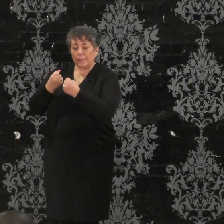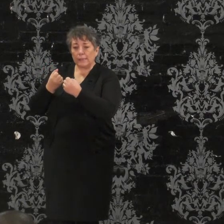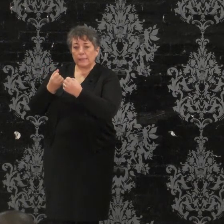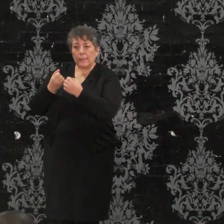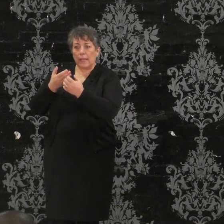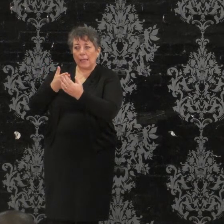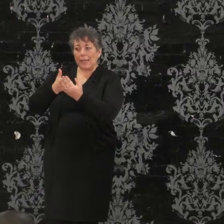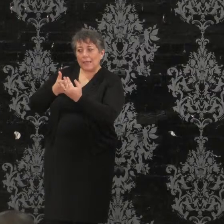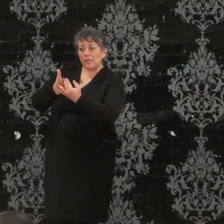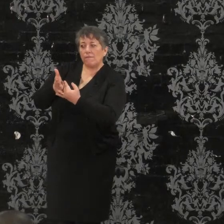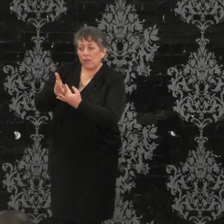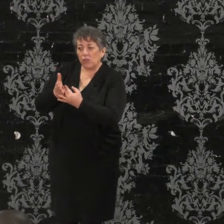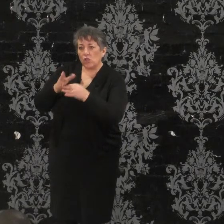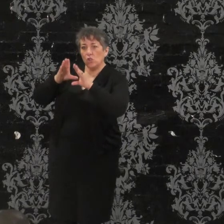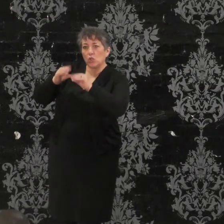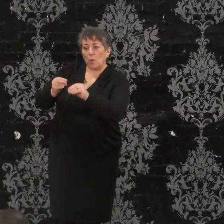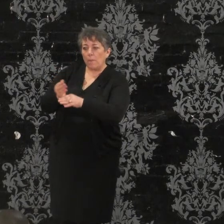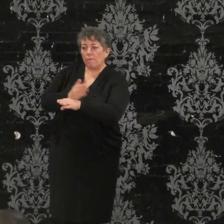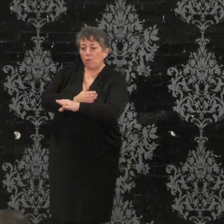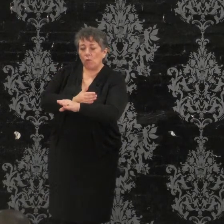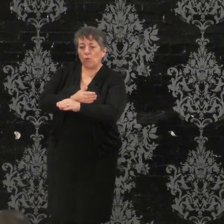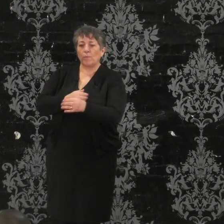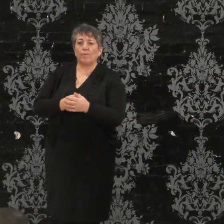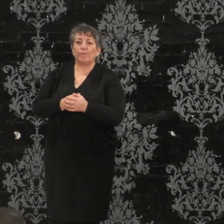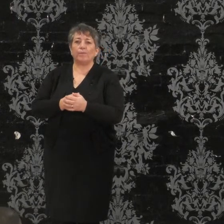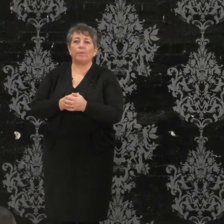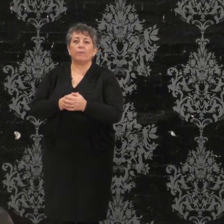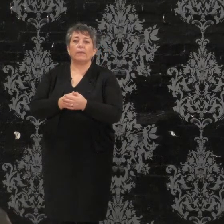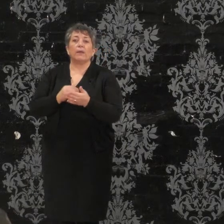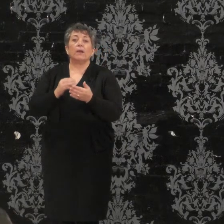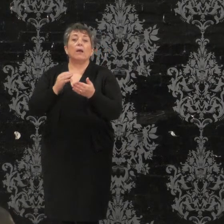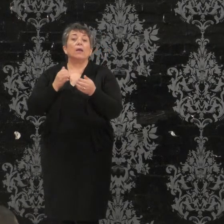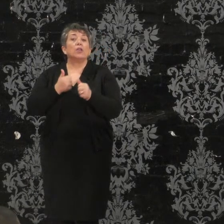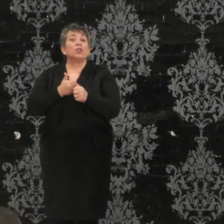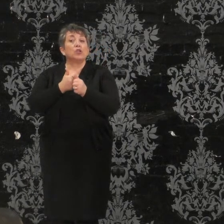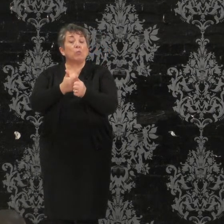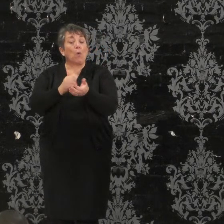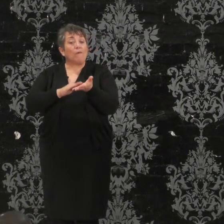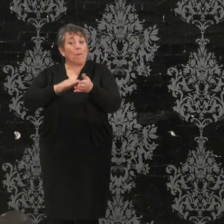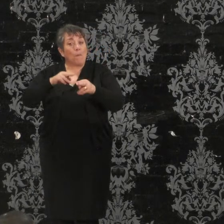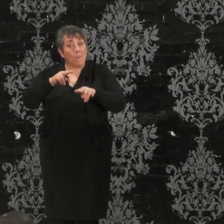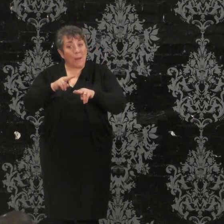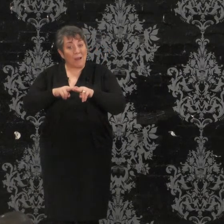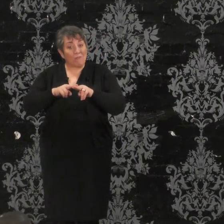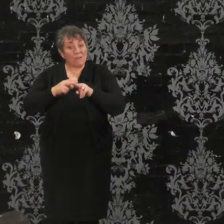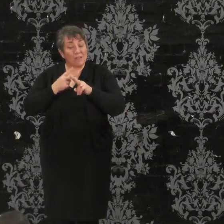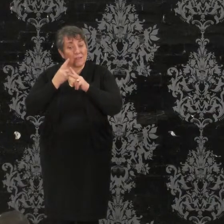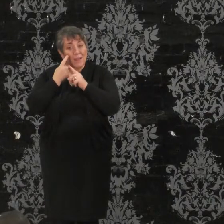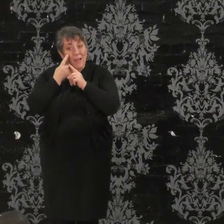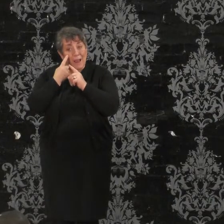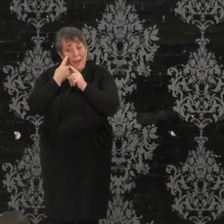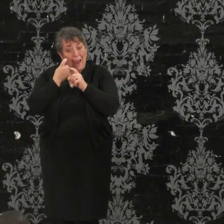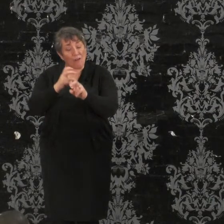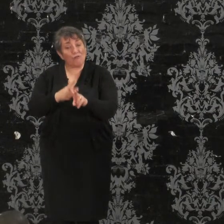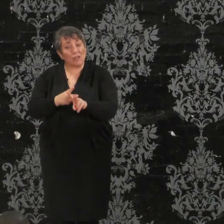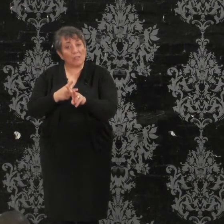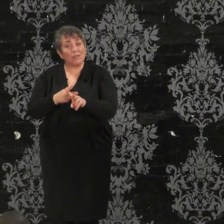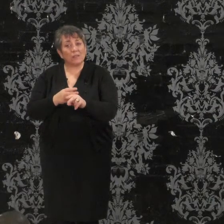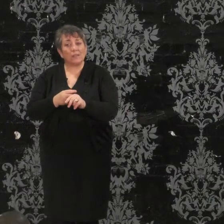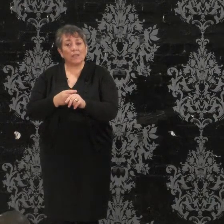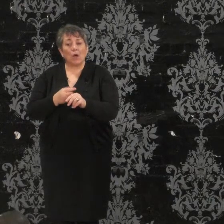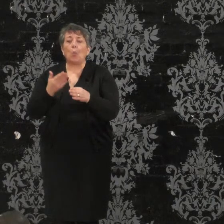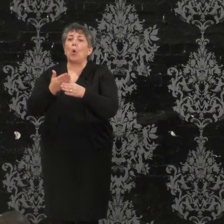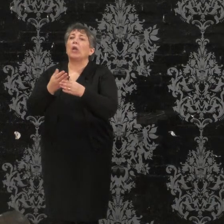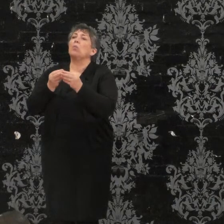exploitation, providing support for parents, carers, and mentors, and working closely with schools and